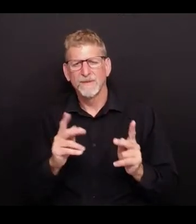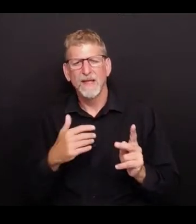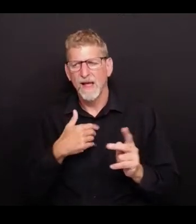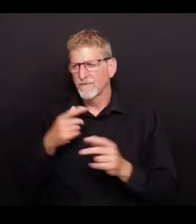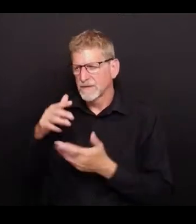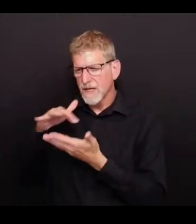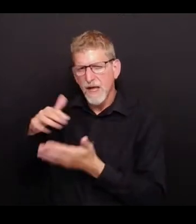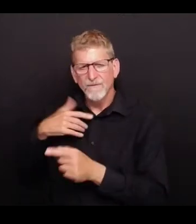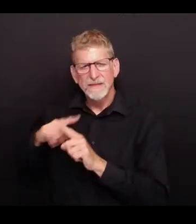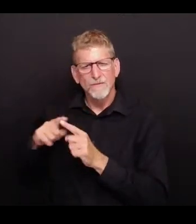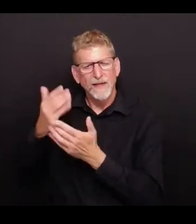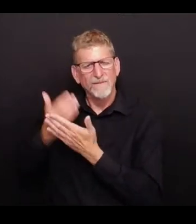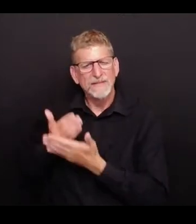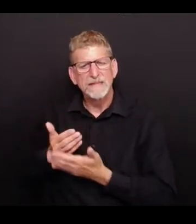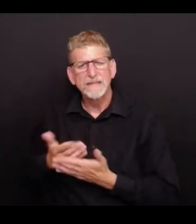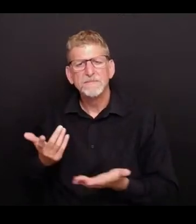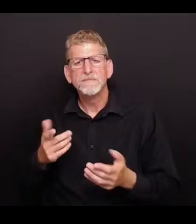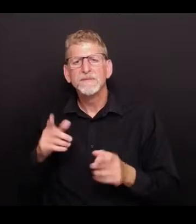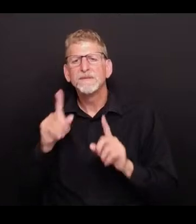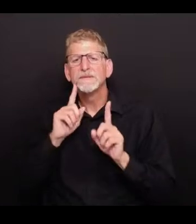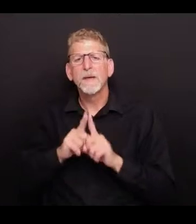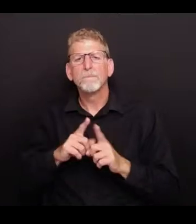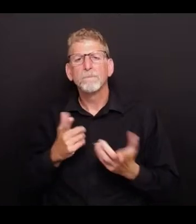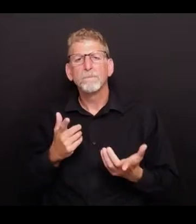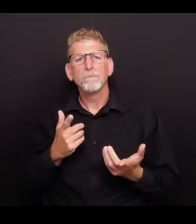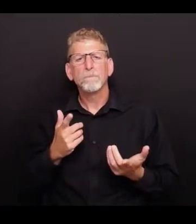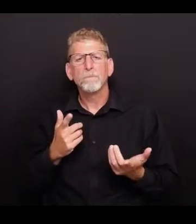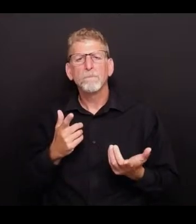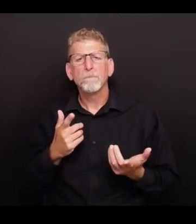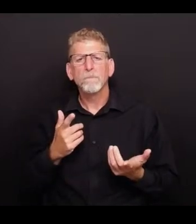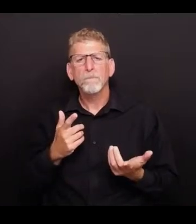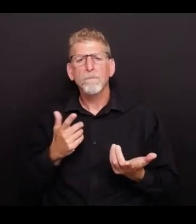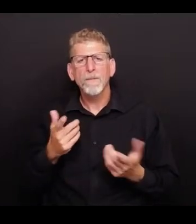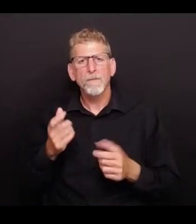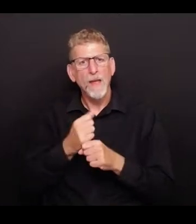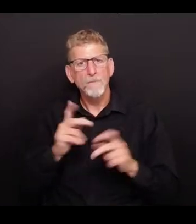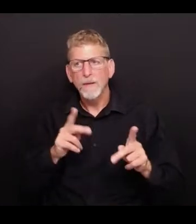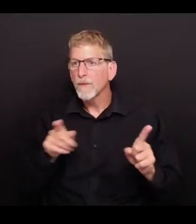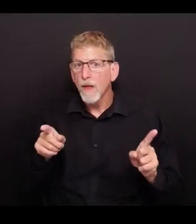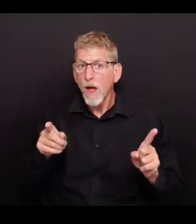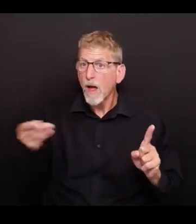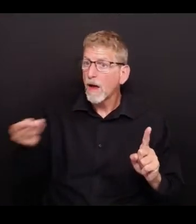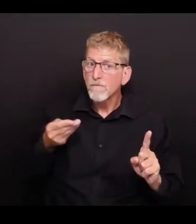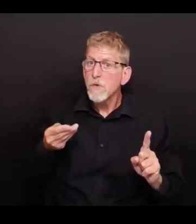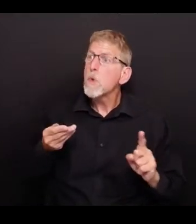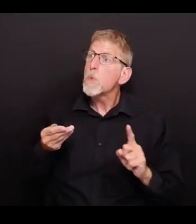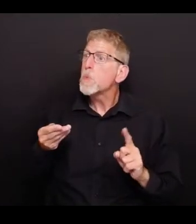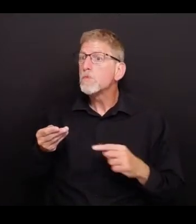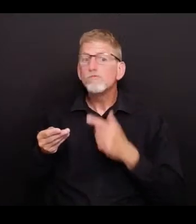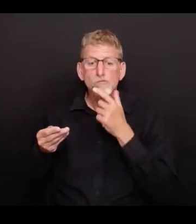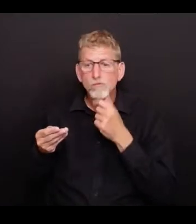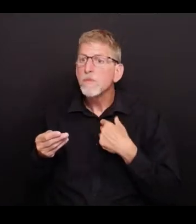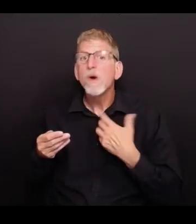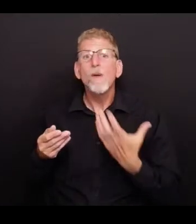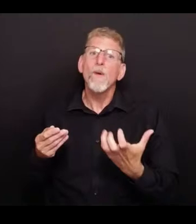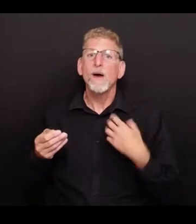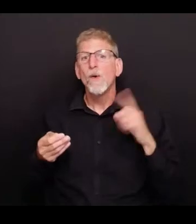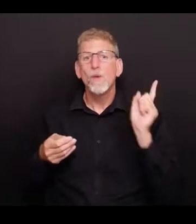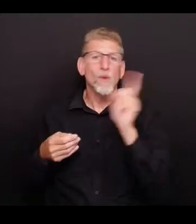tool to help people make a public health decision. They